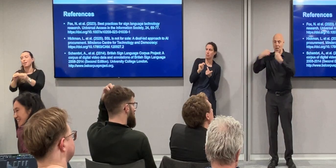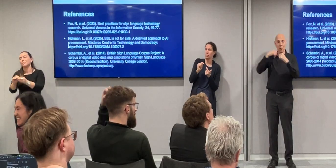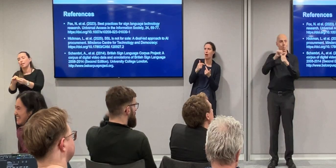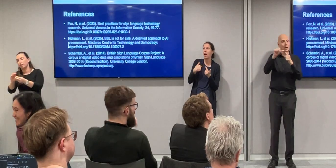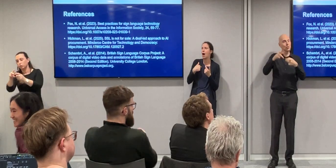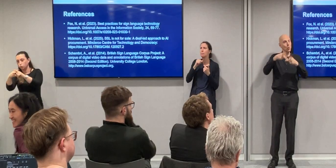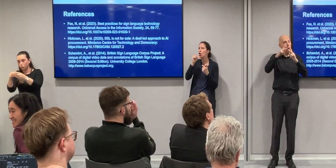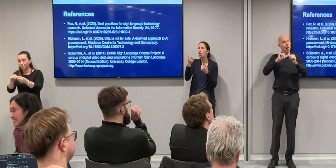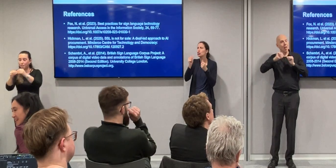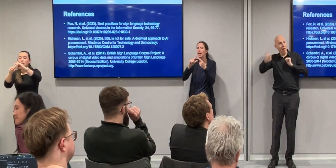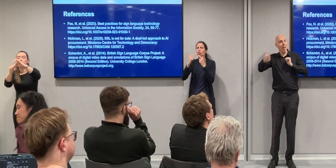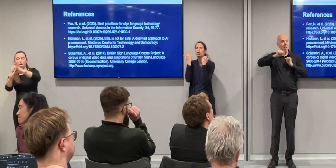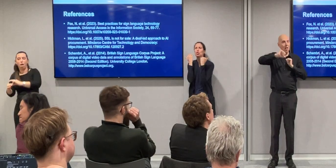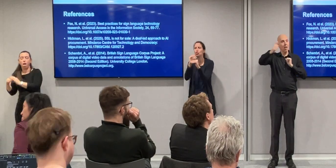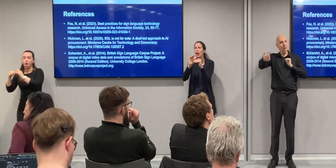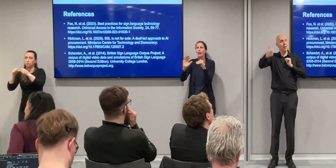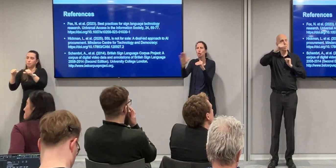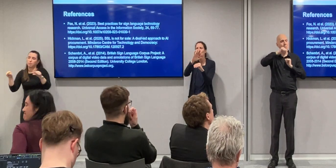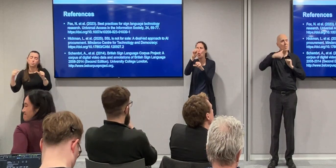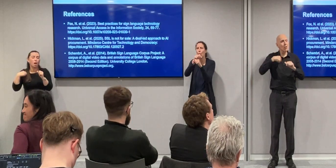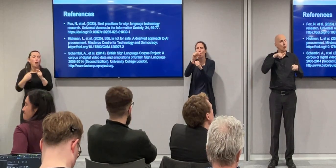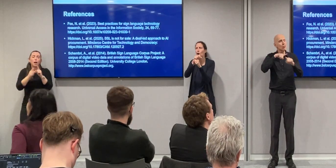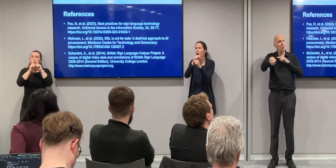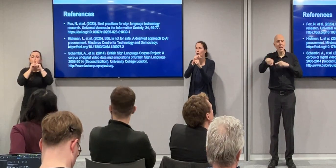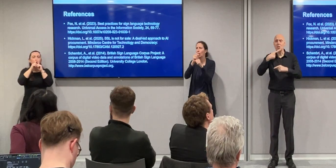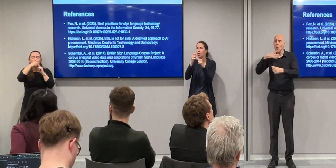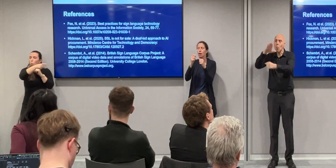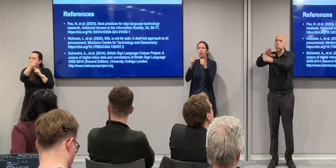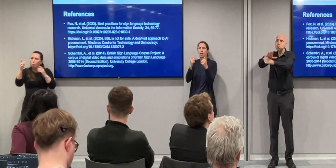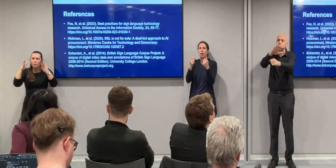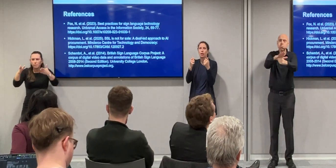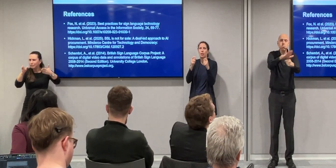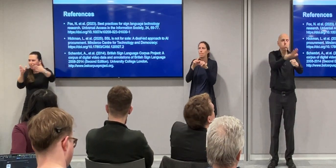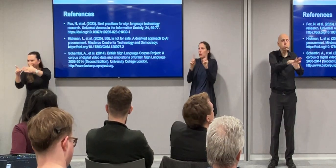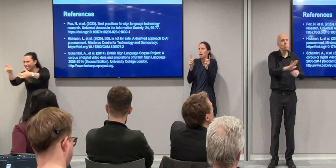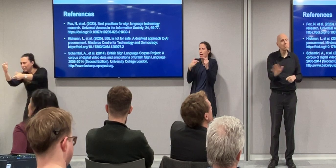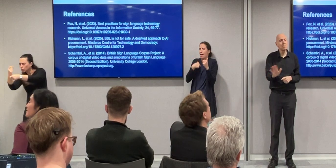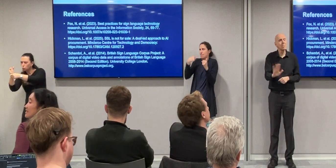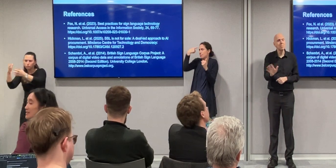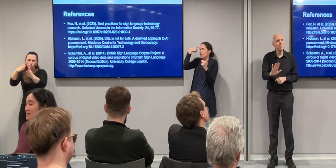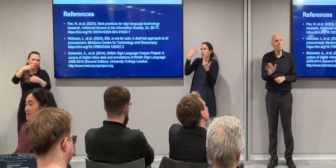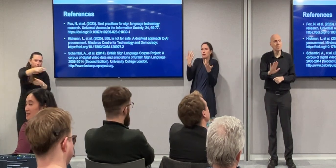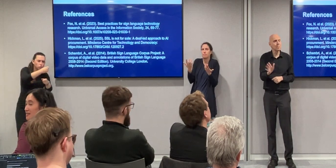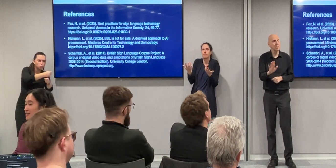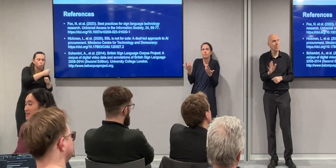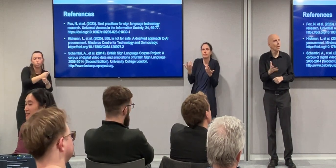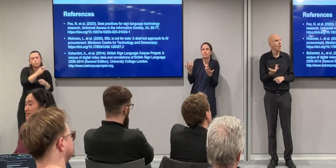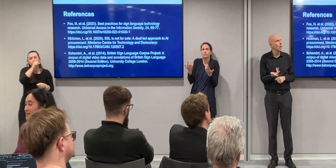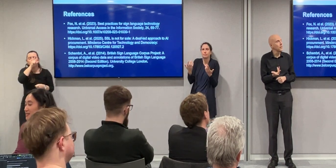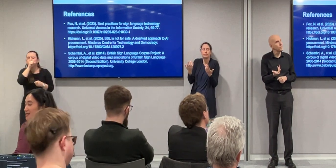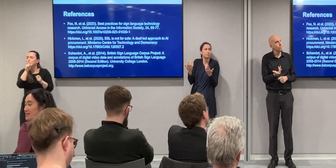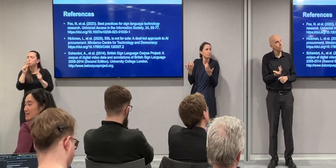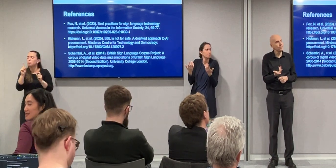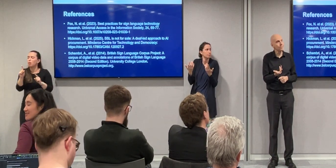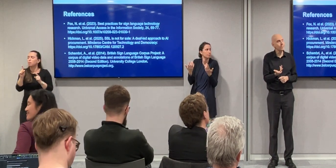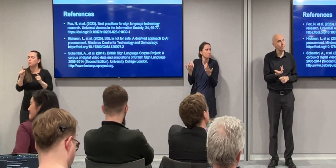not trying to constrain anyone's work or put any limitations on what people are trying to do, but I just think that